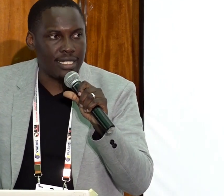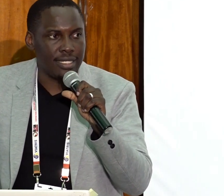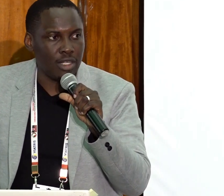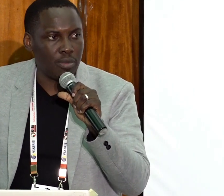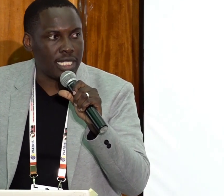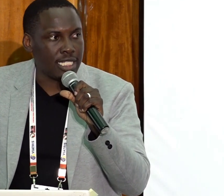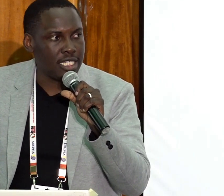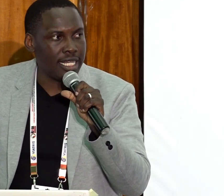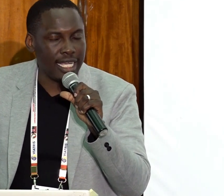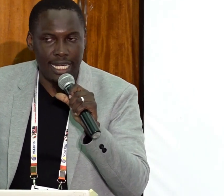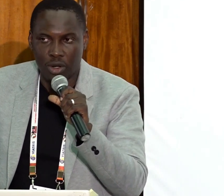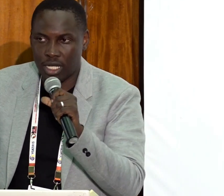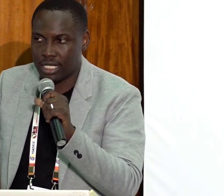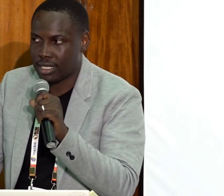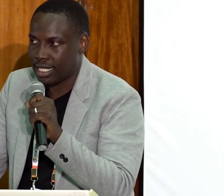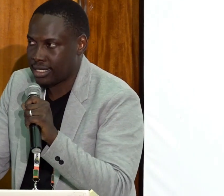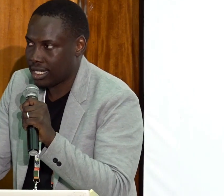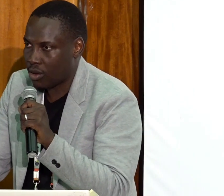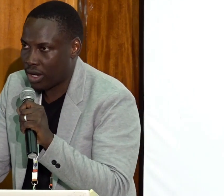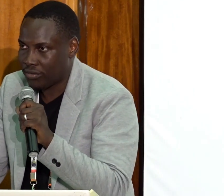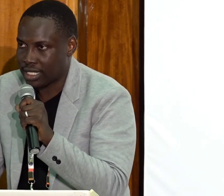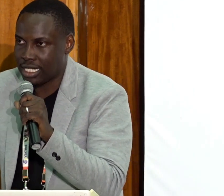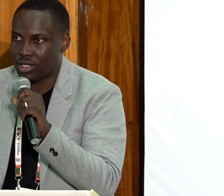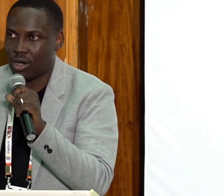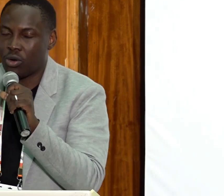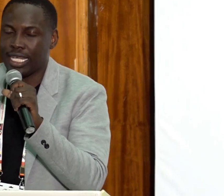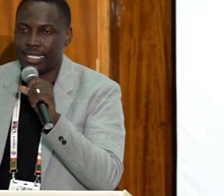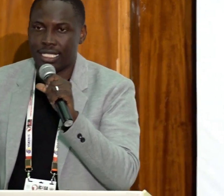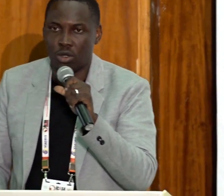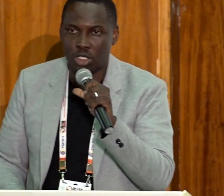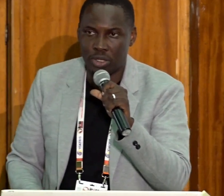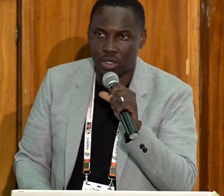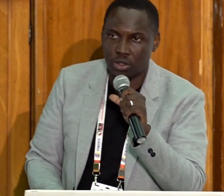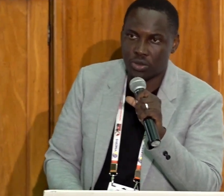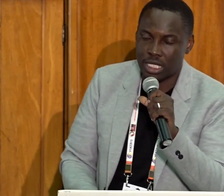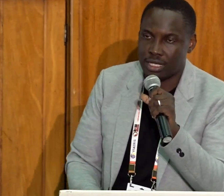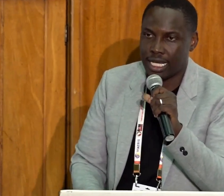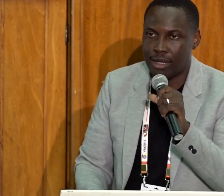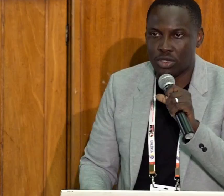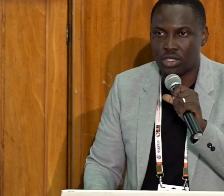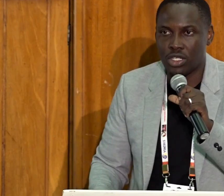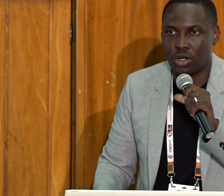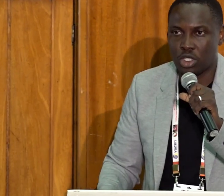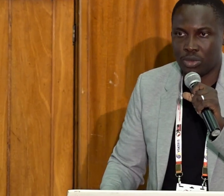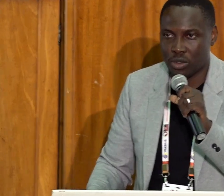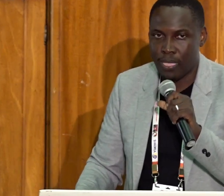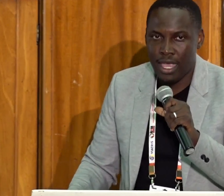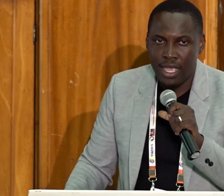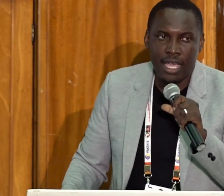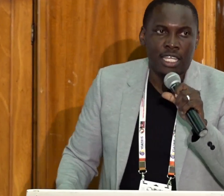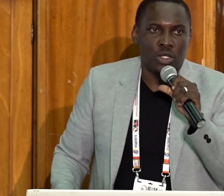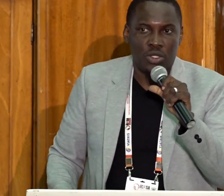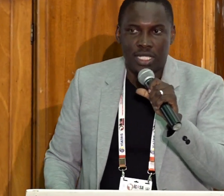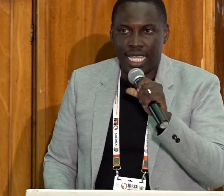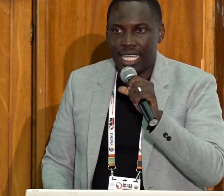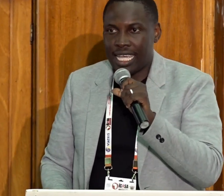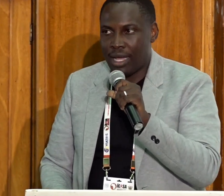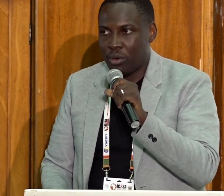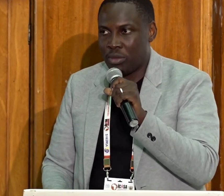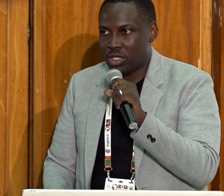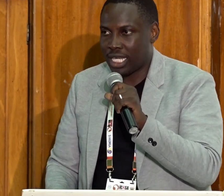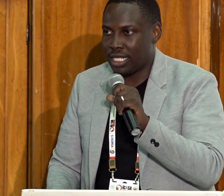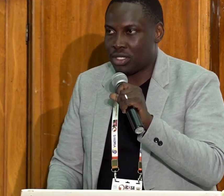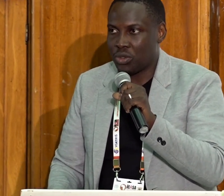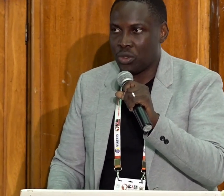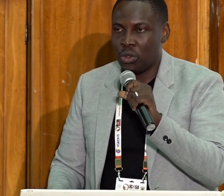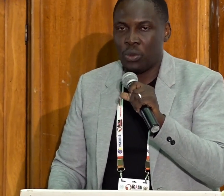a practicing obstetrician and gynecologist at one of the central and teaching hospitals, which is the Kamsi Central Hospital. So today I